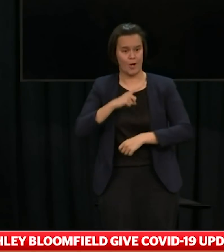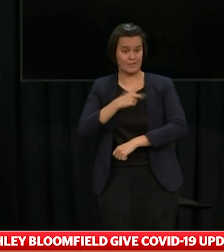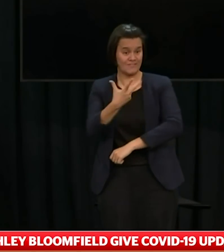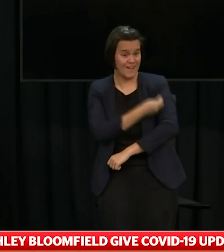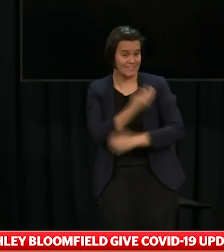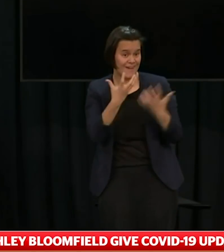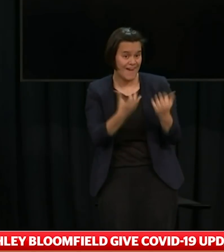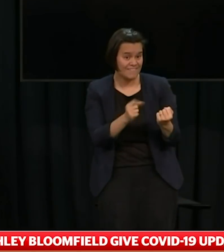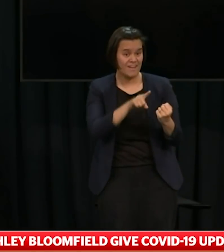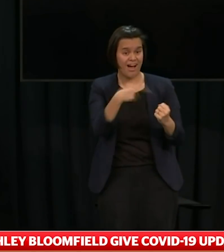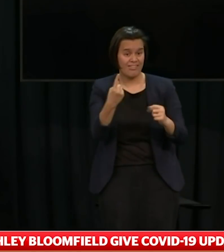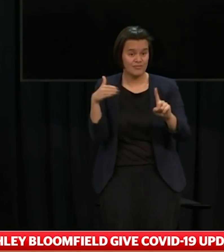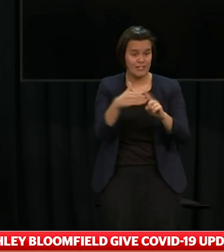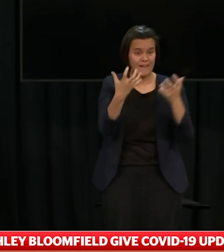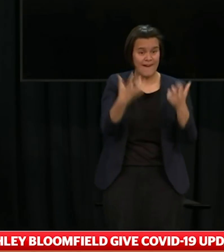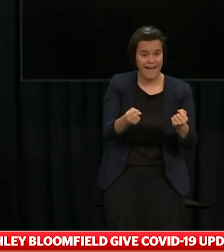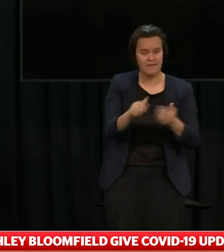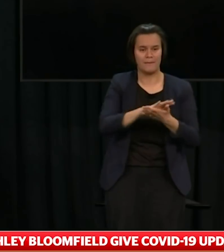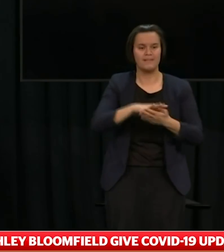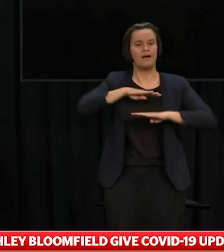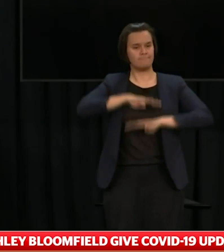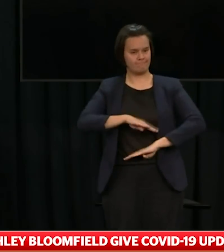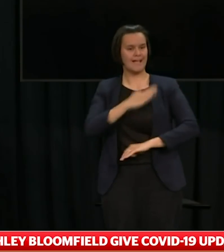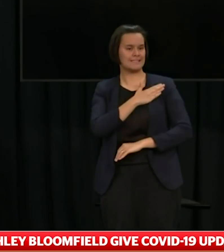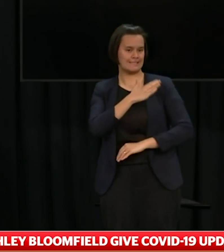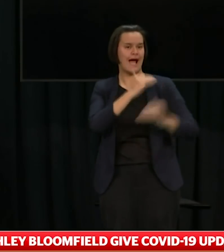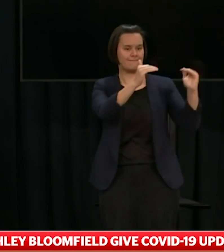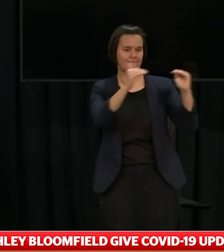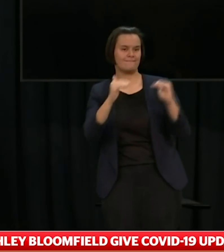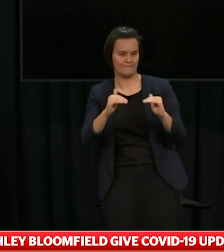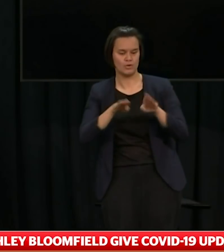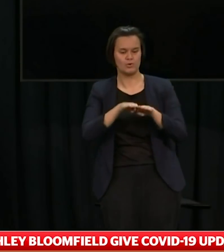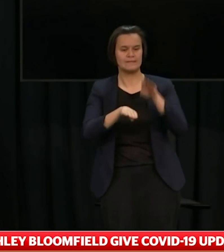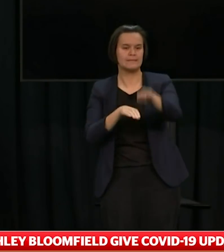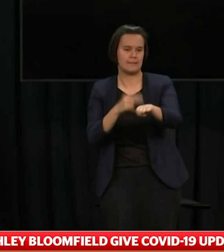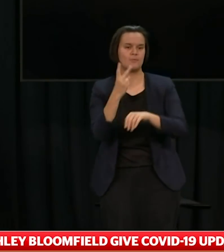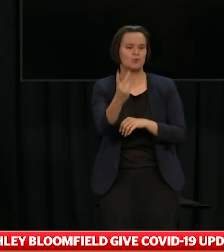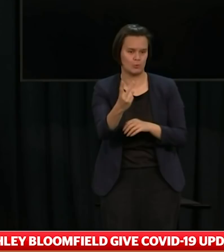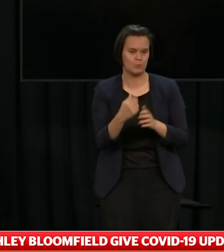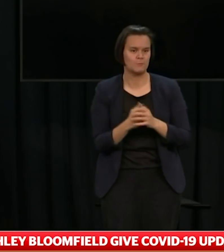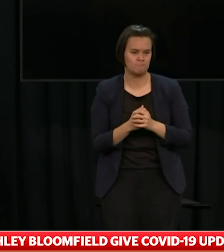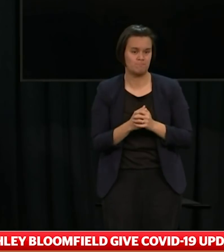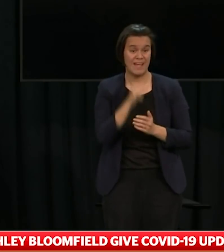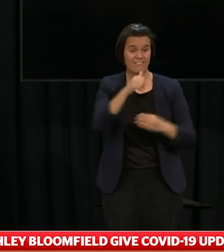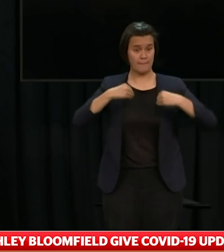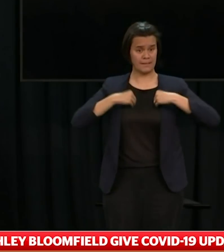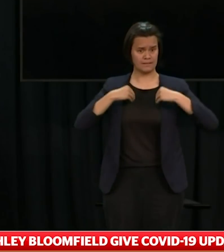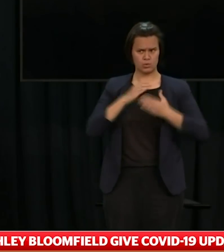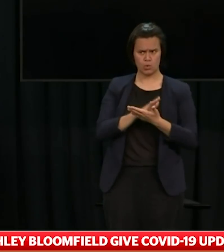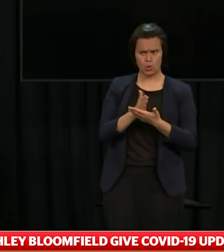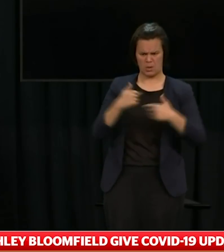continue to have very strong and clear public health guidance on how businesses that are eligible to reopen do